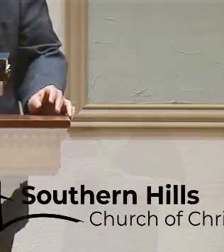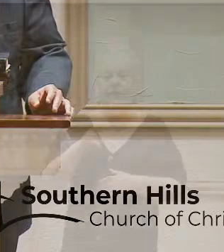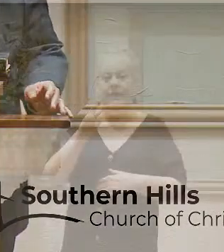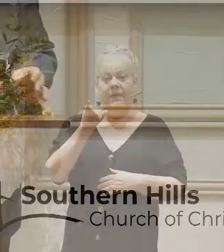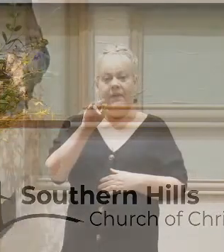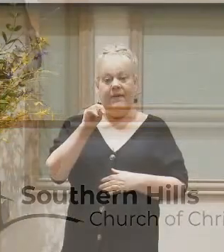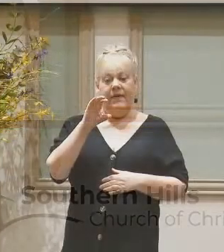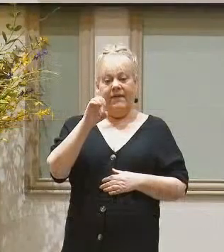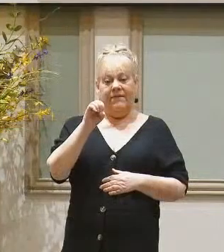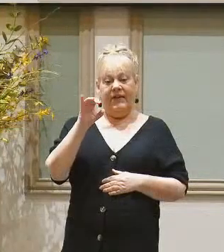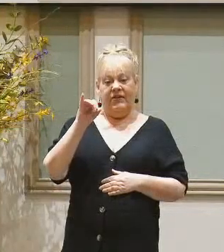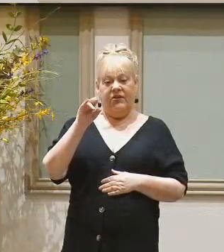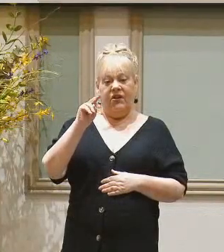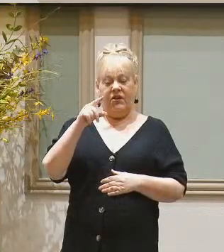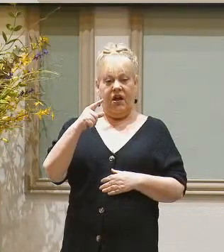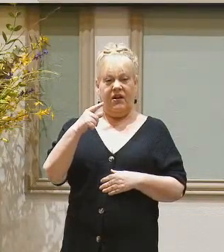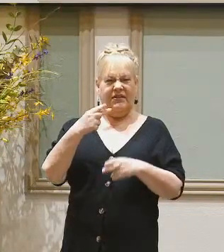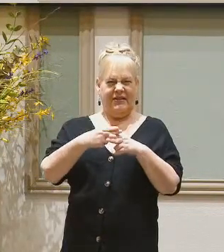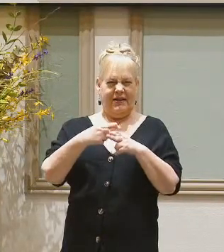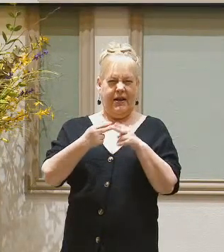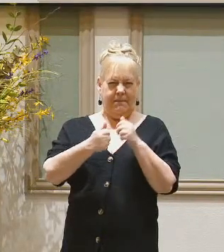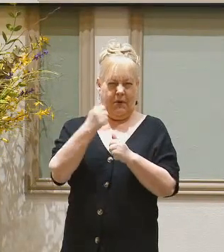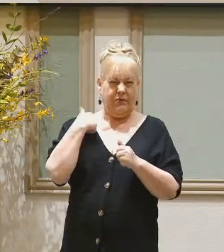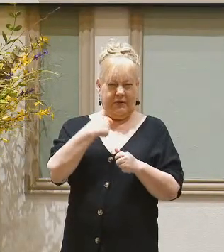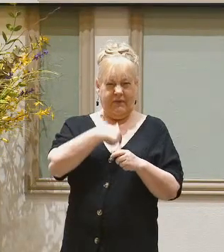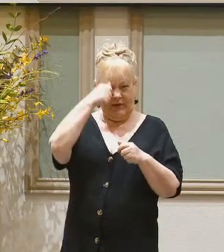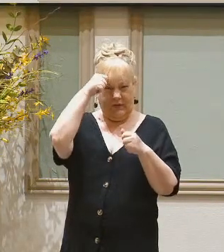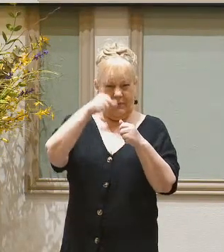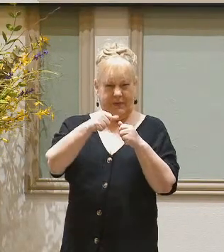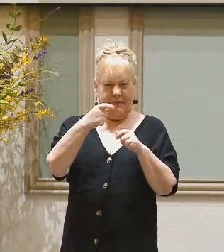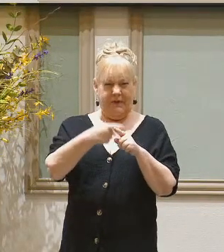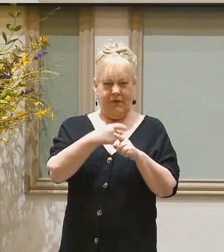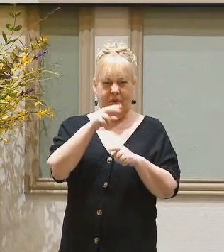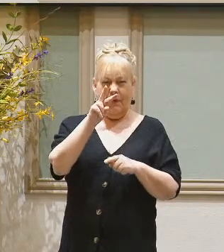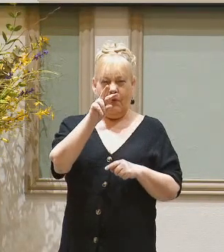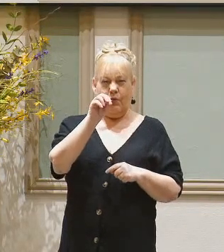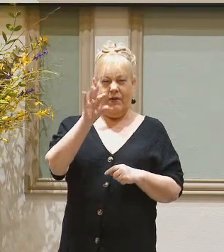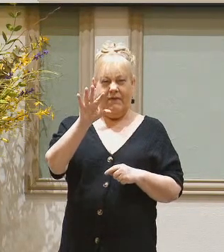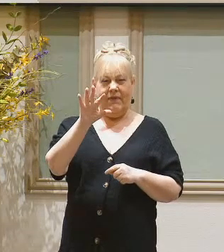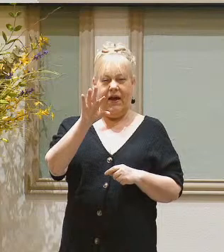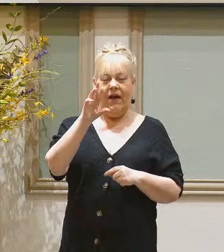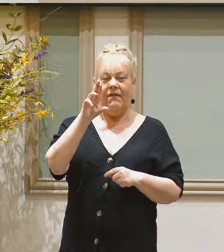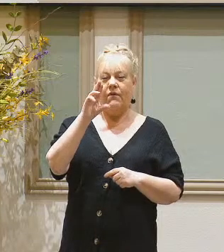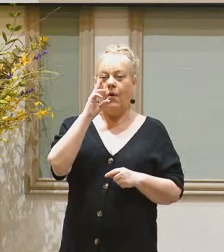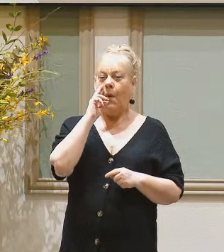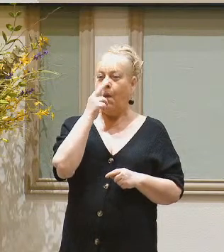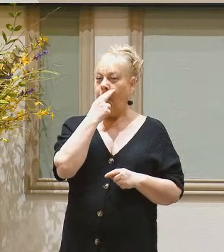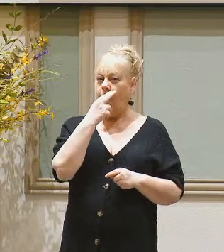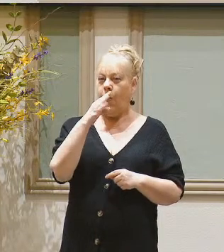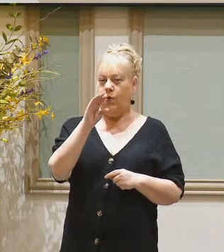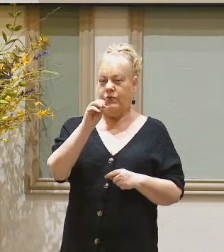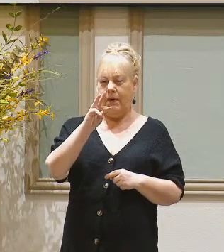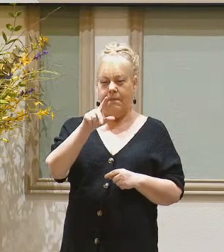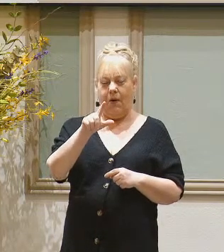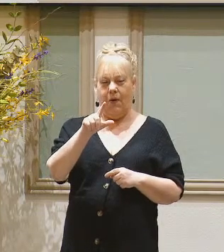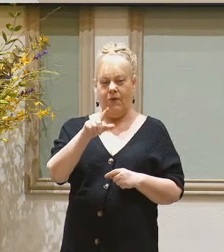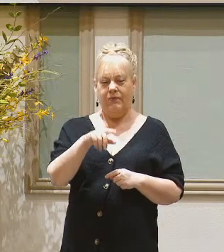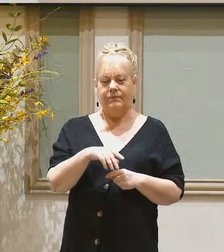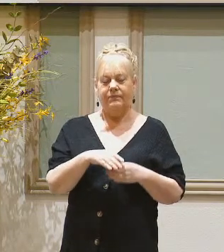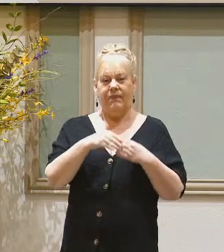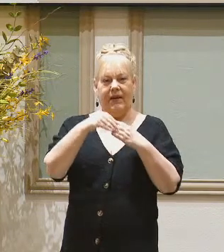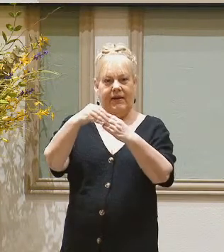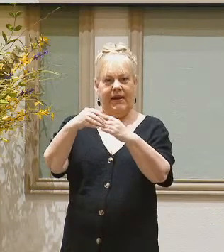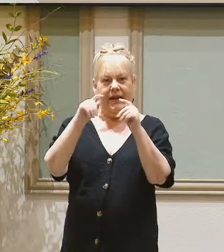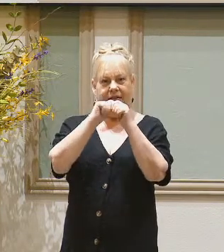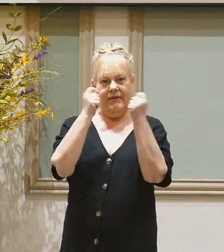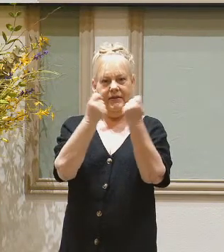Vince Young is a name most of us will remember from the 2005 Rose Bowl, the MVP of that game, led his team